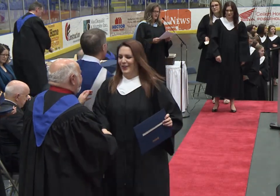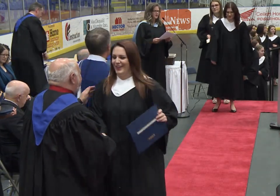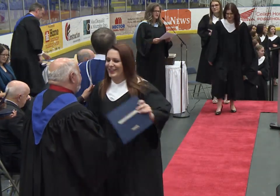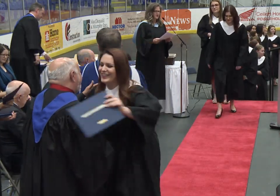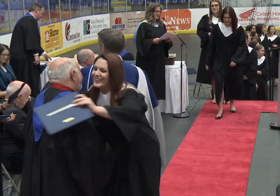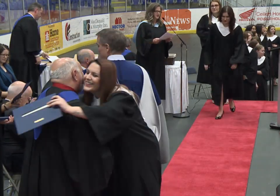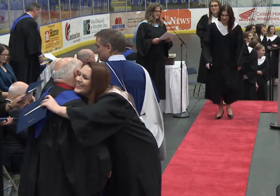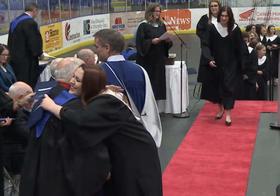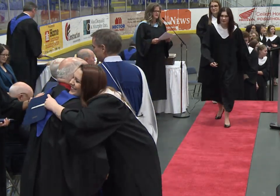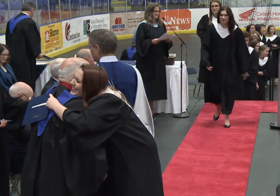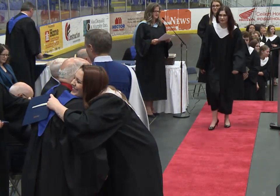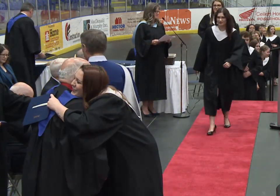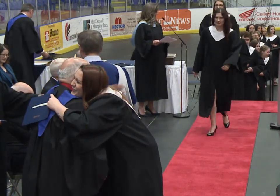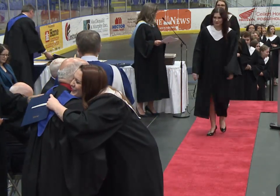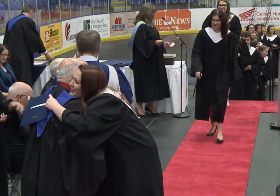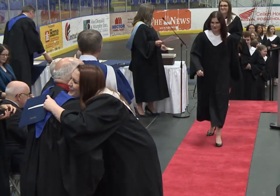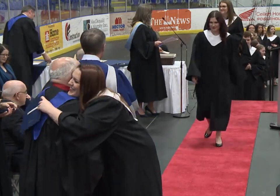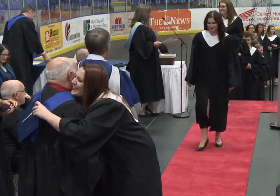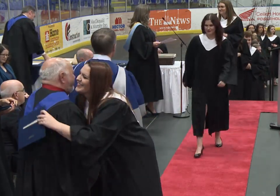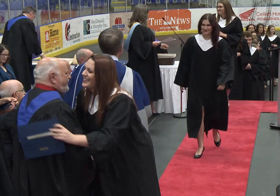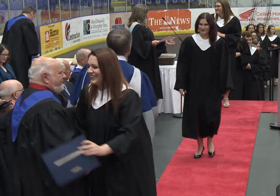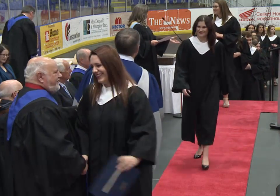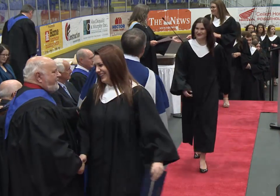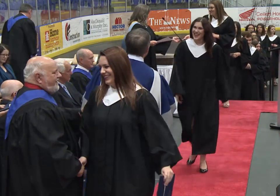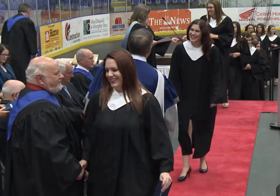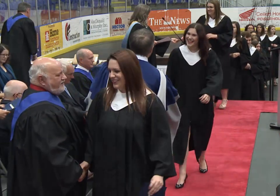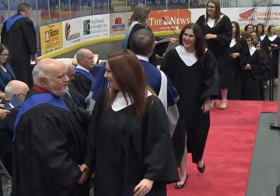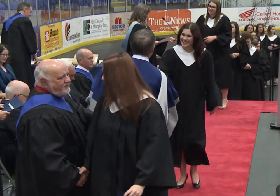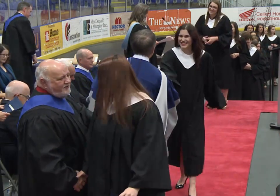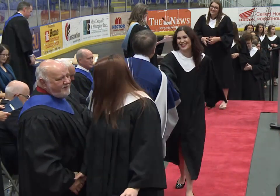Taryn Roy, with honors.